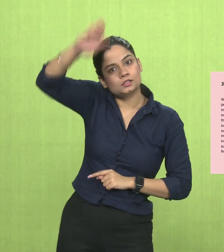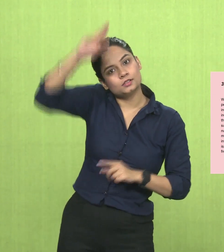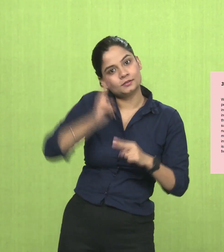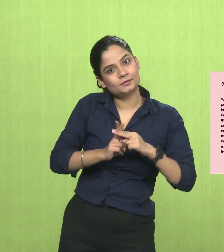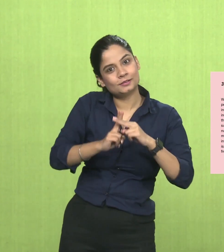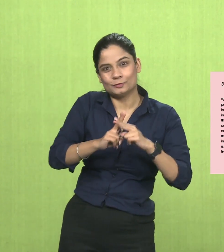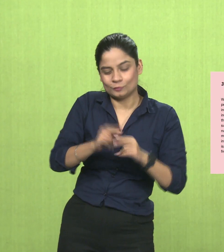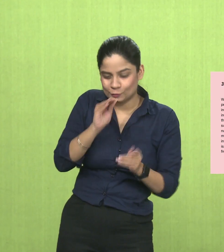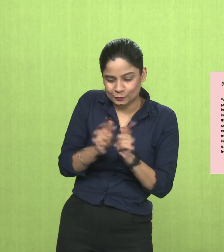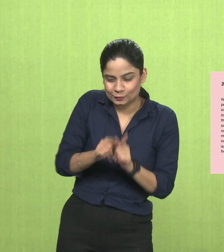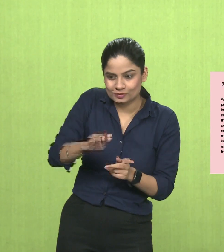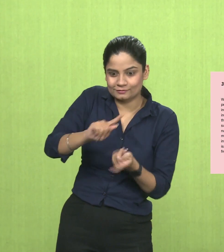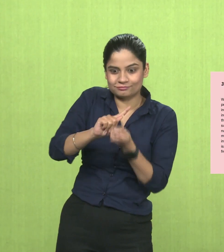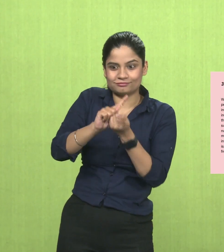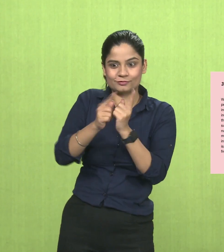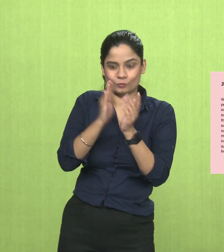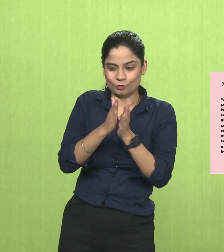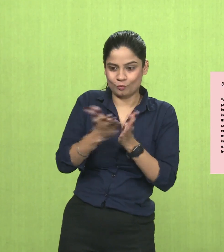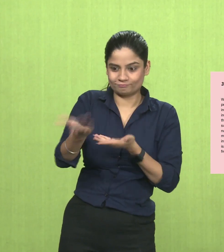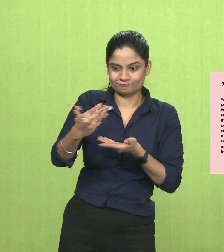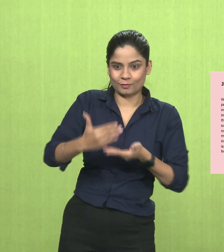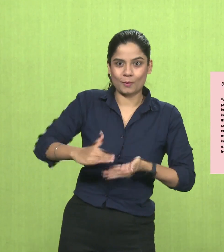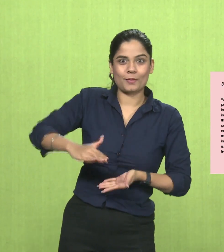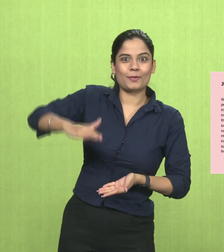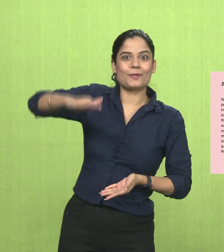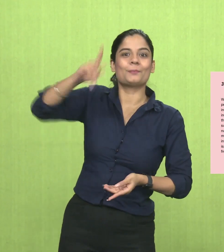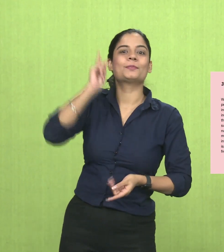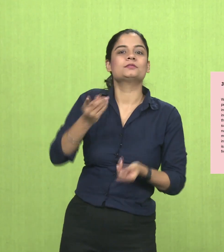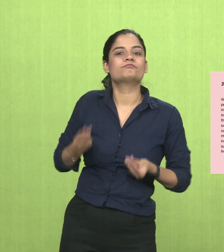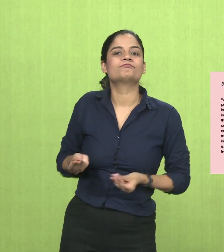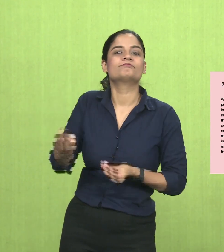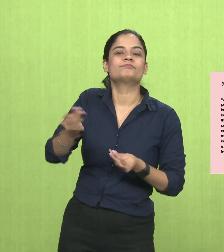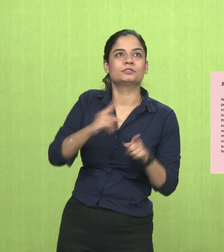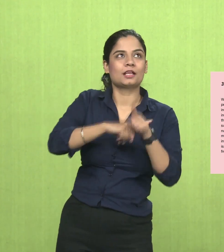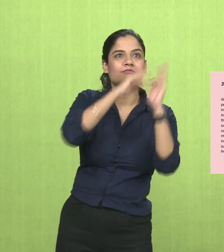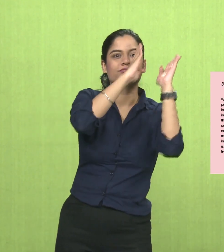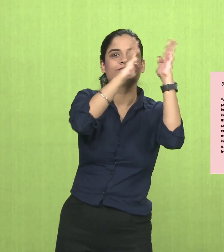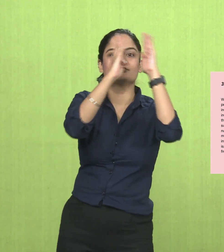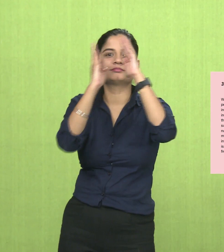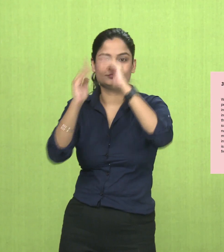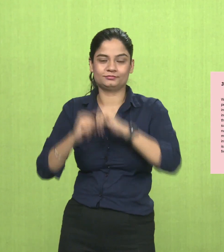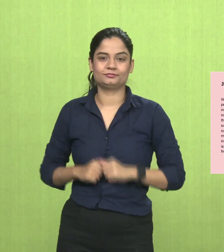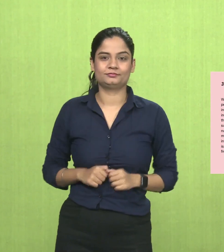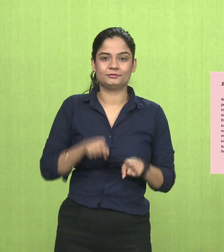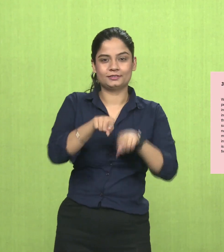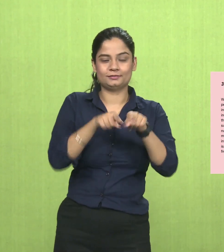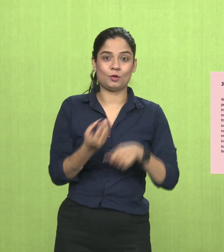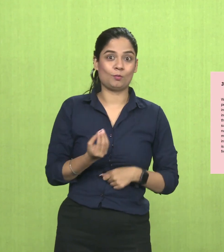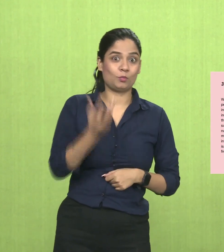A person whose requirements are increased as per the age, the dietary requirements have also increased, but they